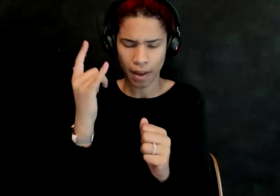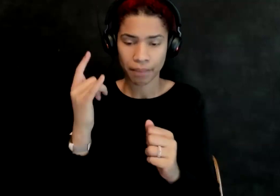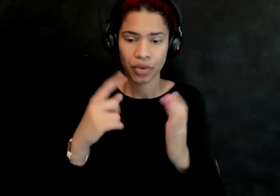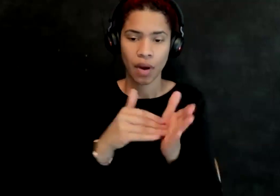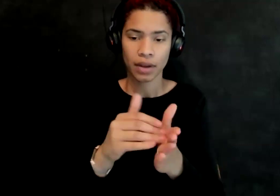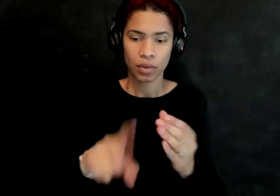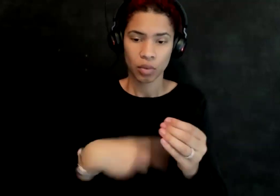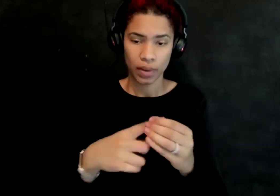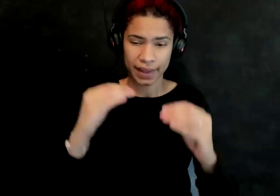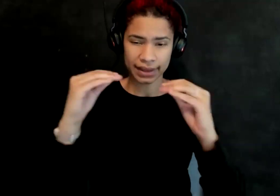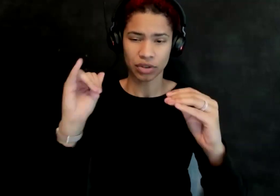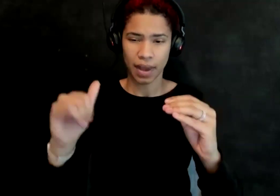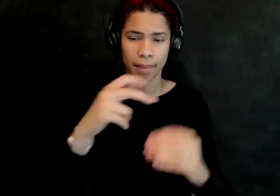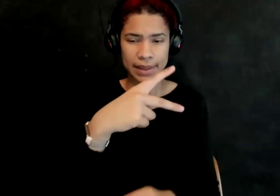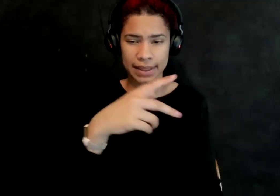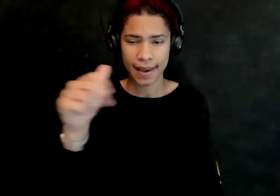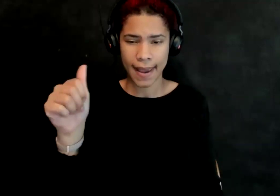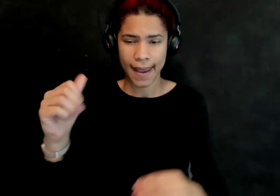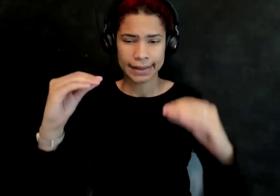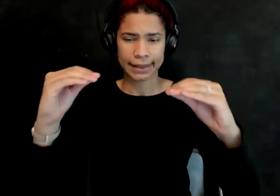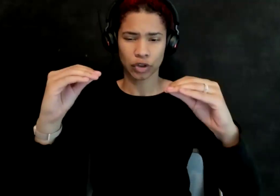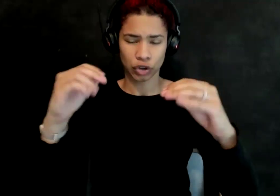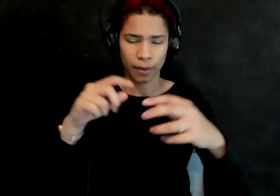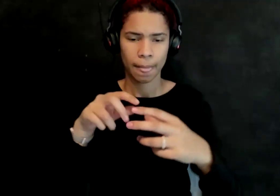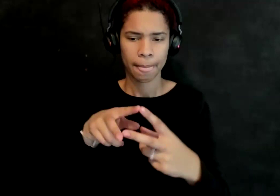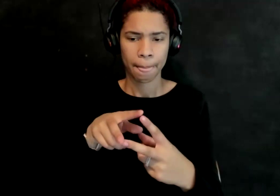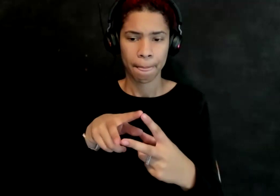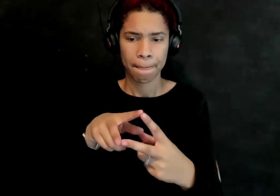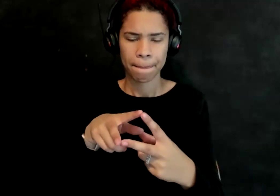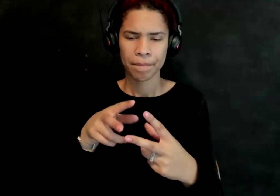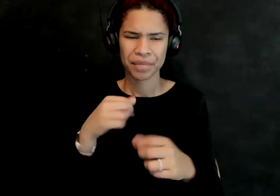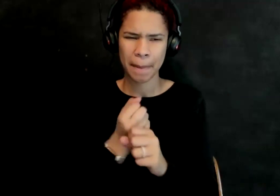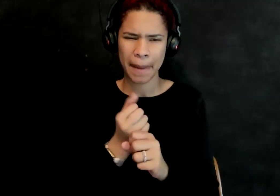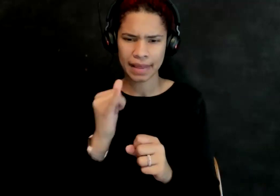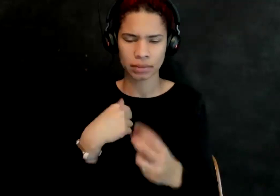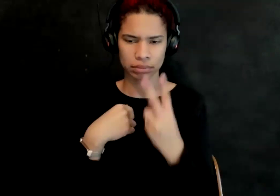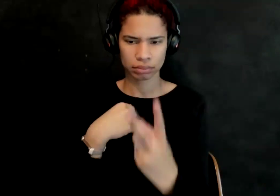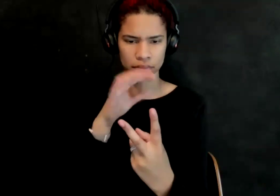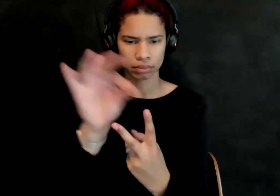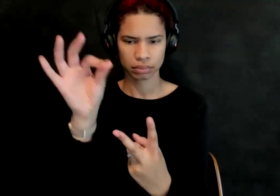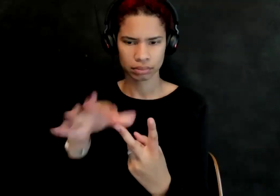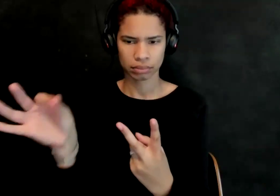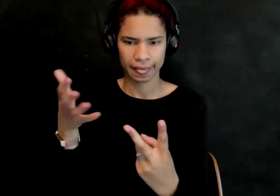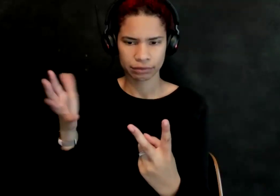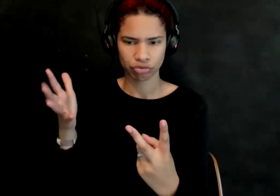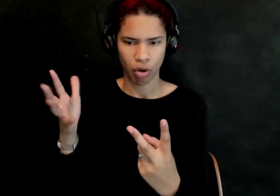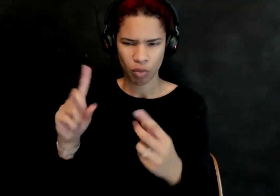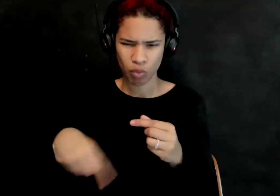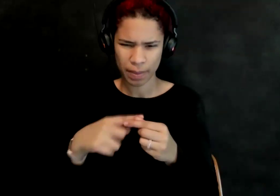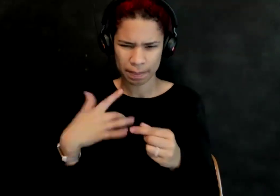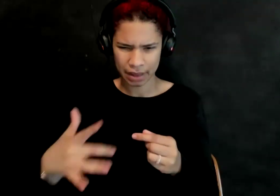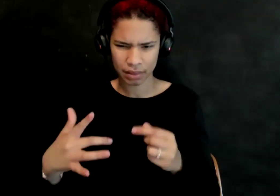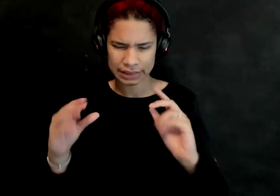protagonist, antagonist, sort of, they make it this binary when they're teaching it. In